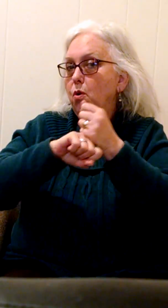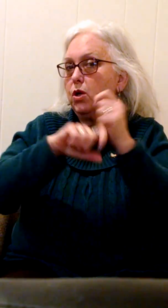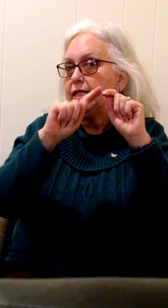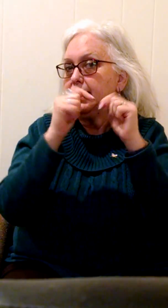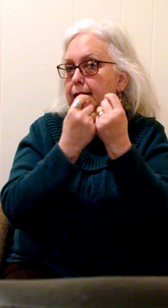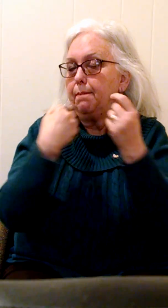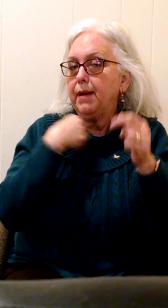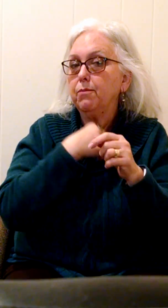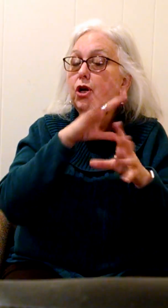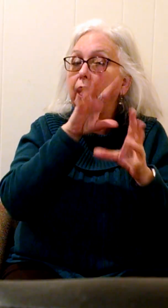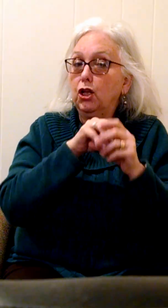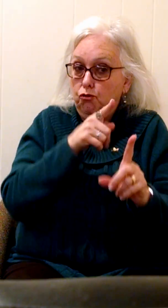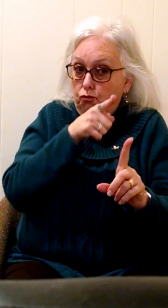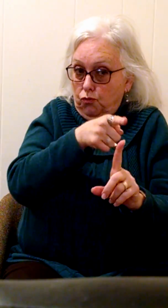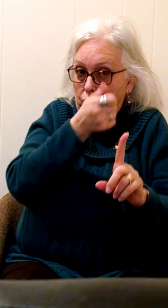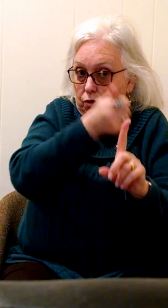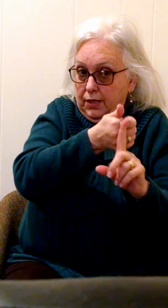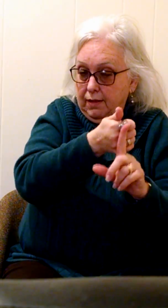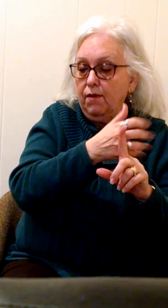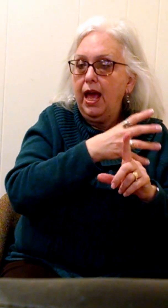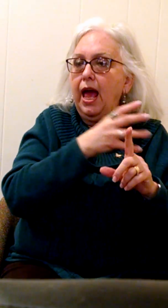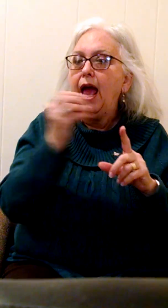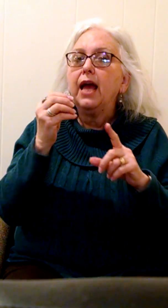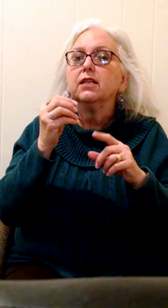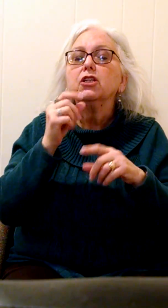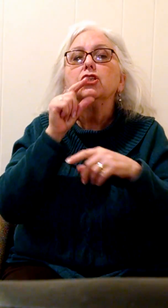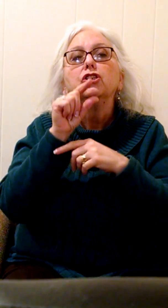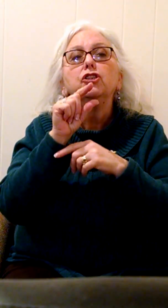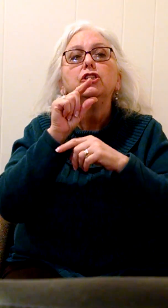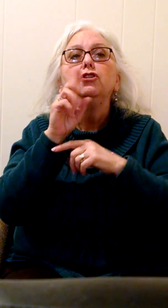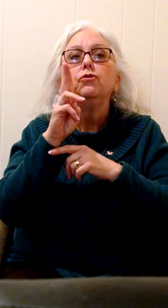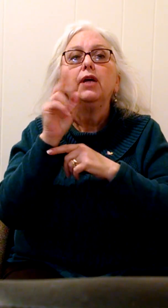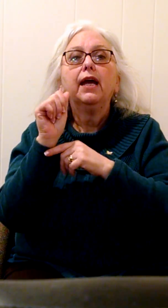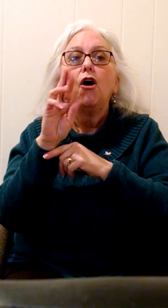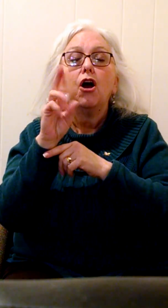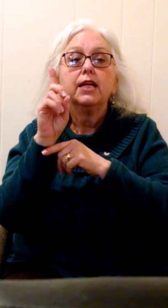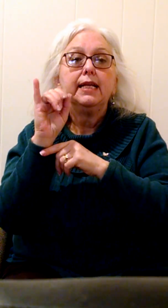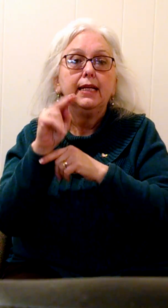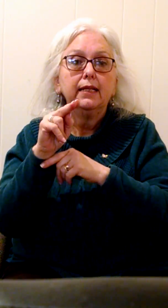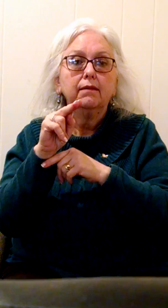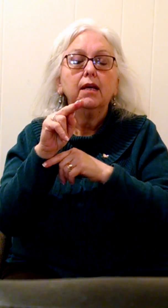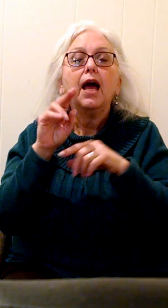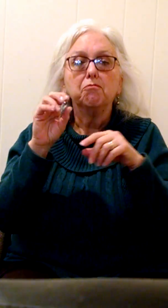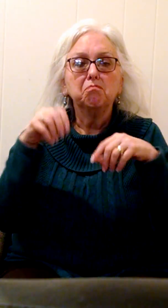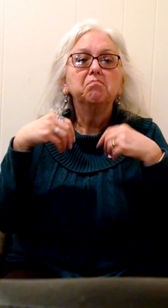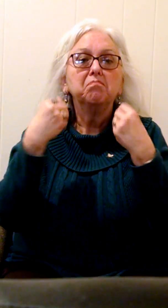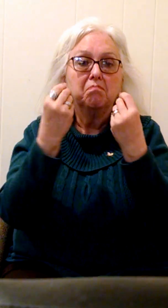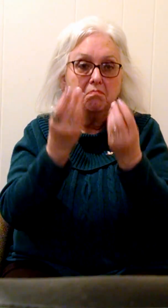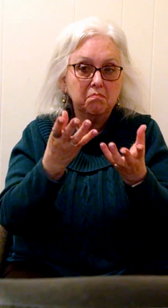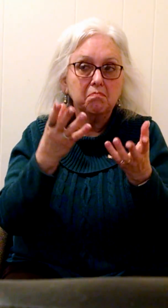including you and or your guardian, giving approval to implement